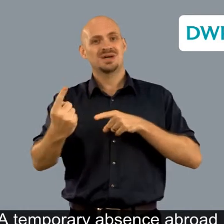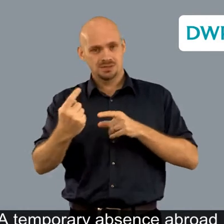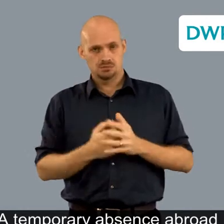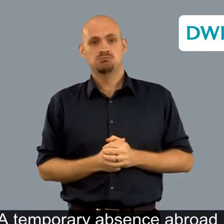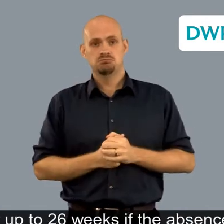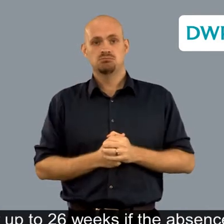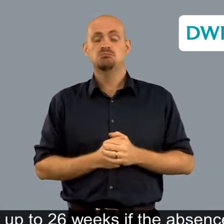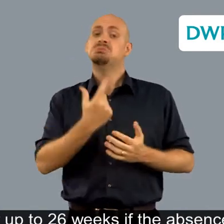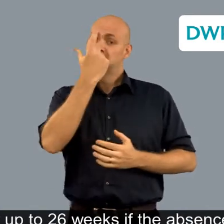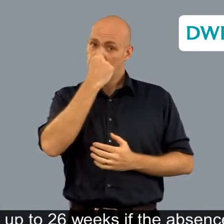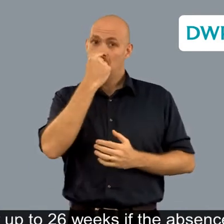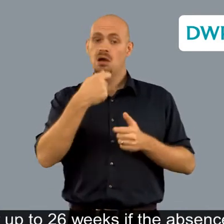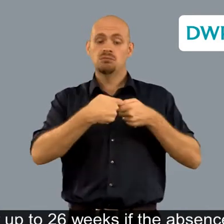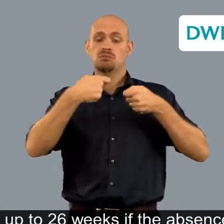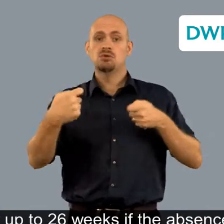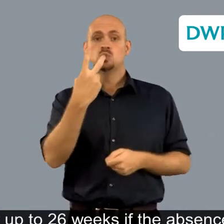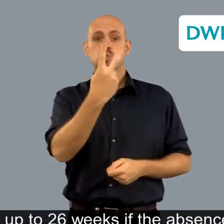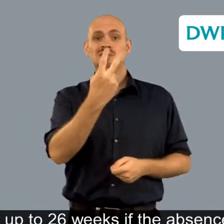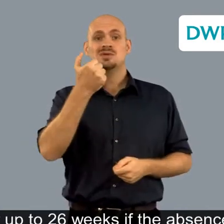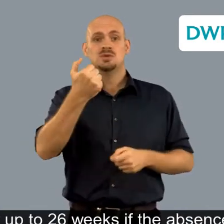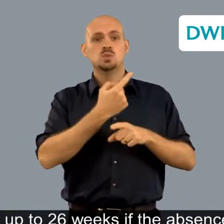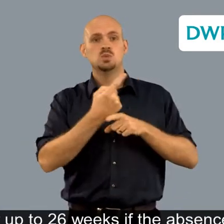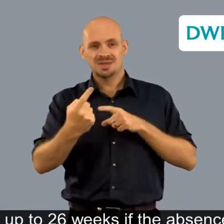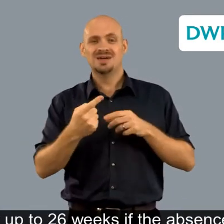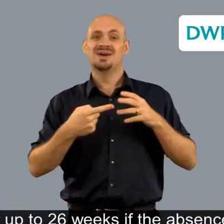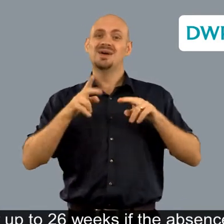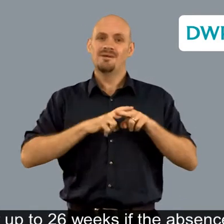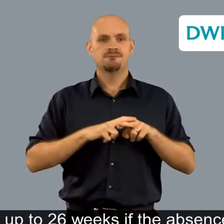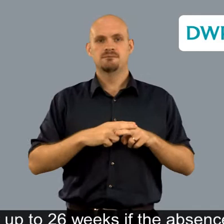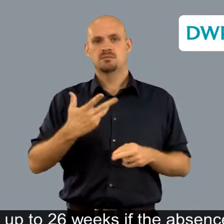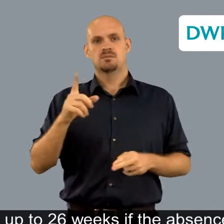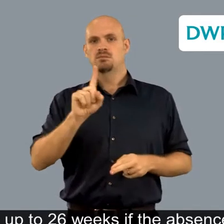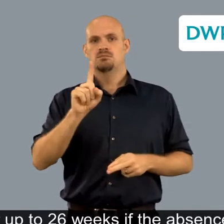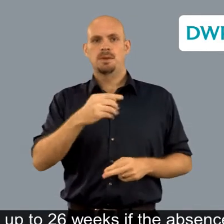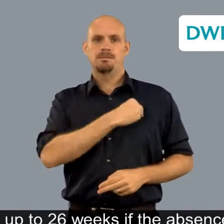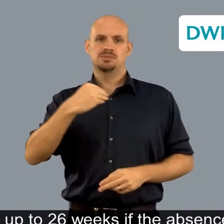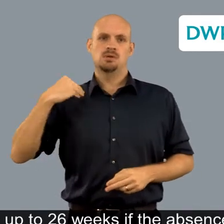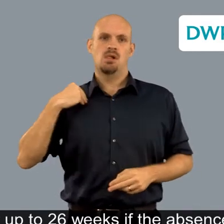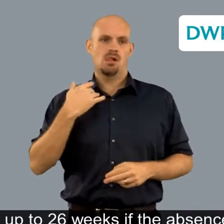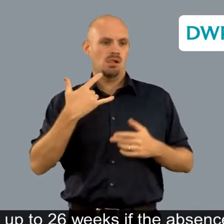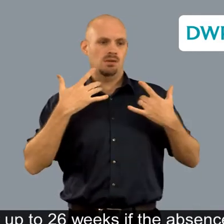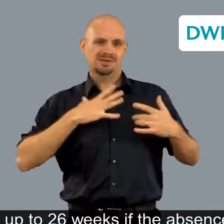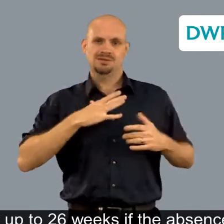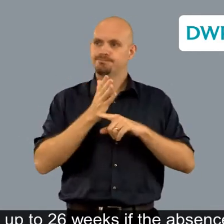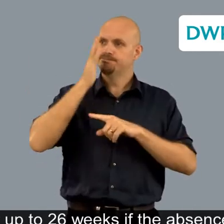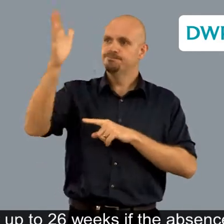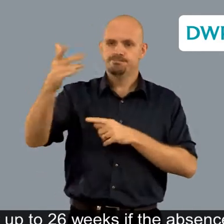to 26 weeks, if the absence is specifically for medical treatment.